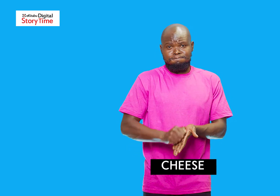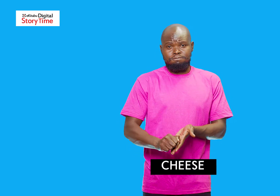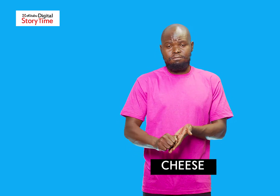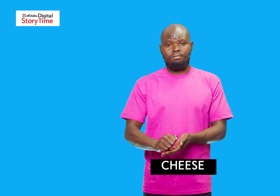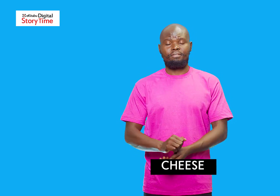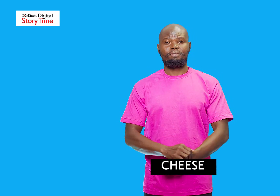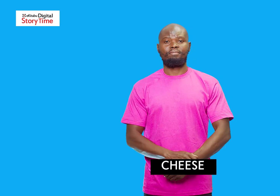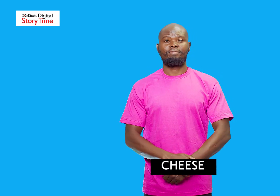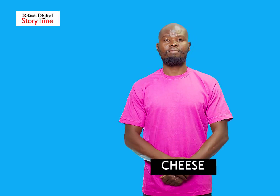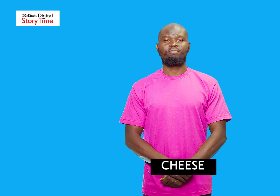Cheese.